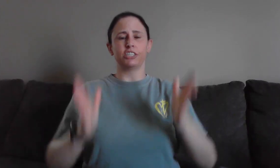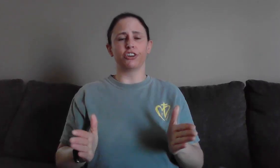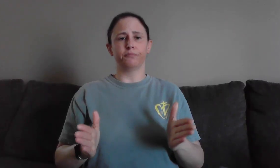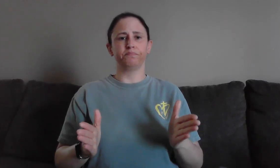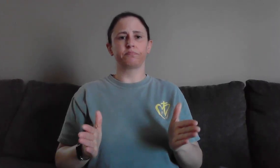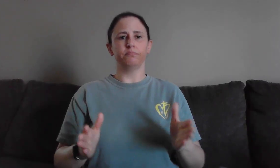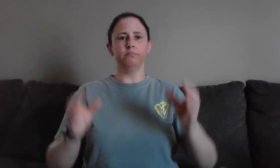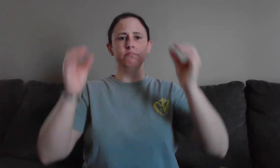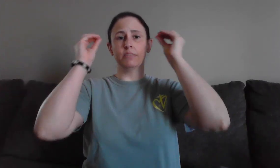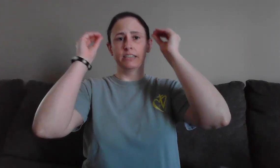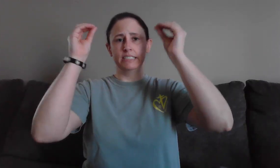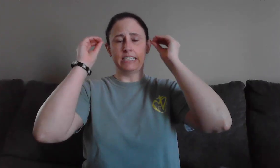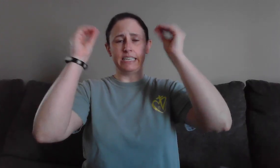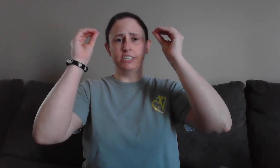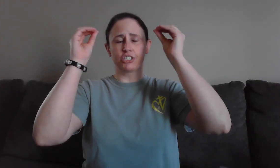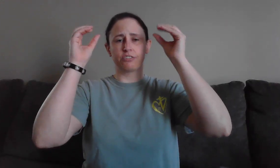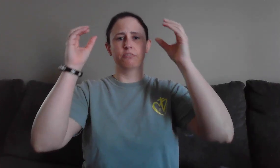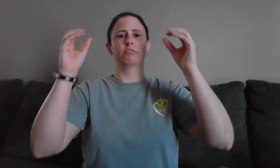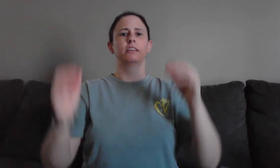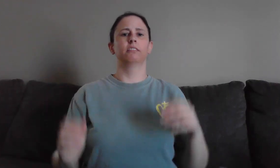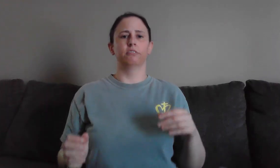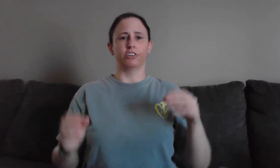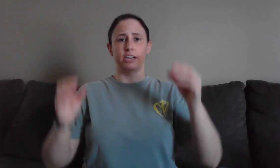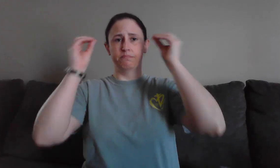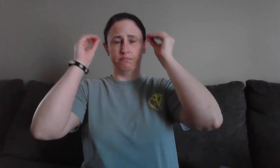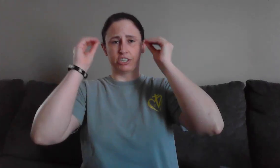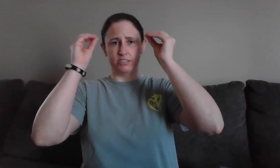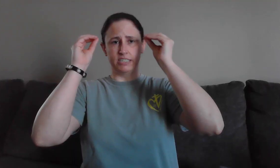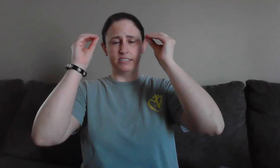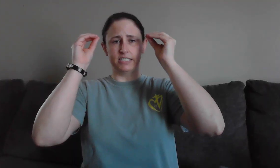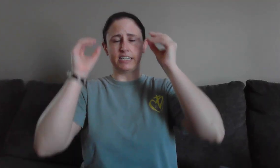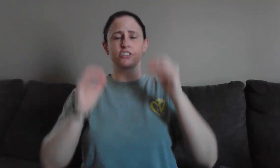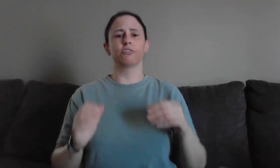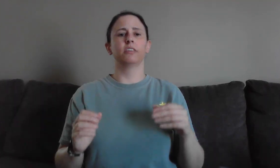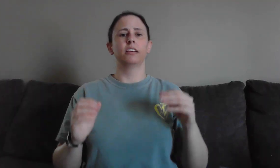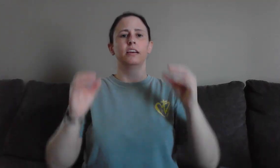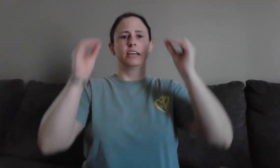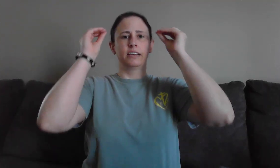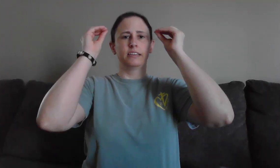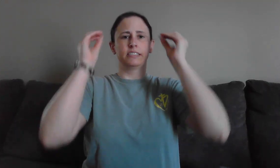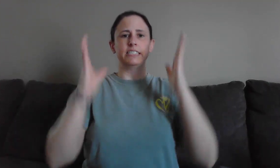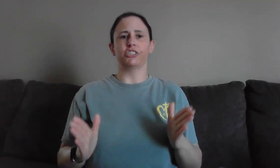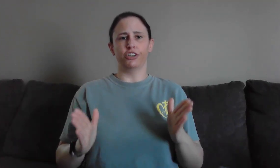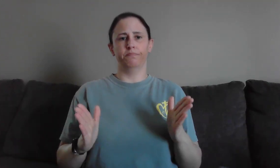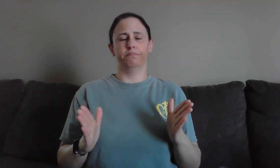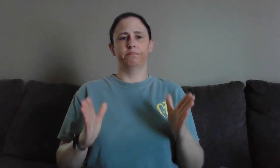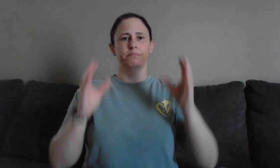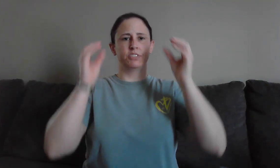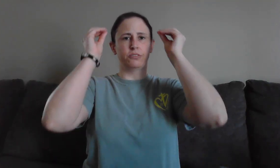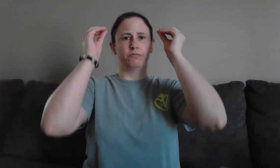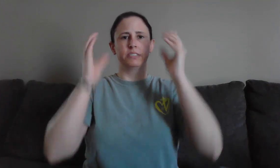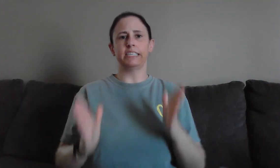teacher. Teach, okay, just this is teach, teacher. So